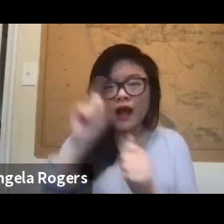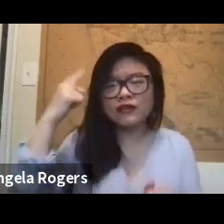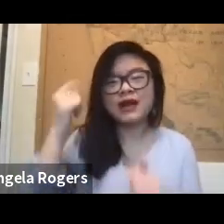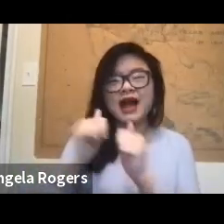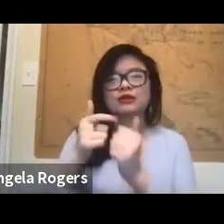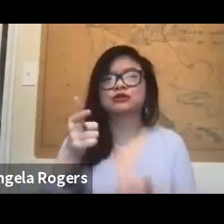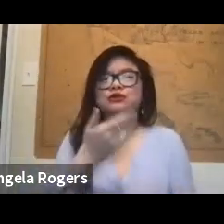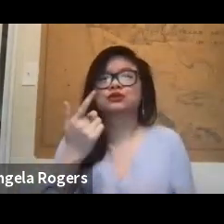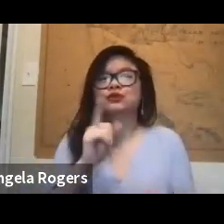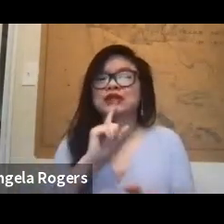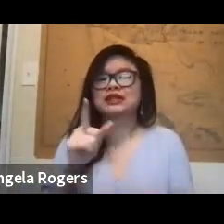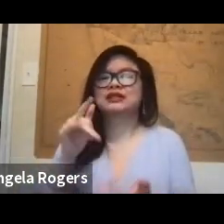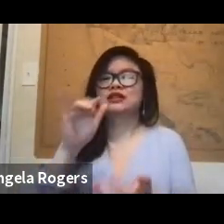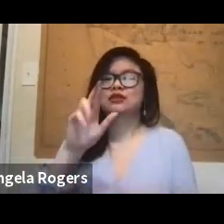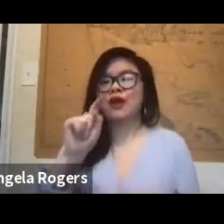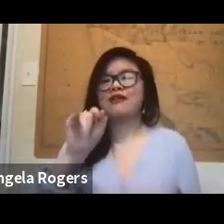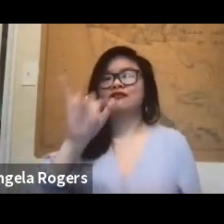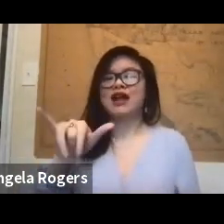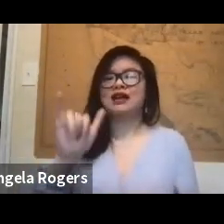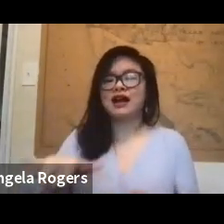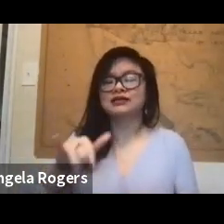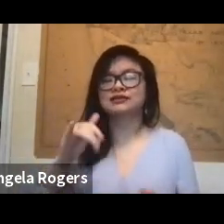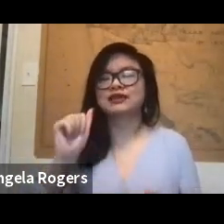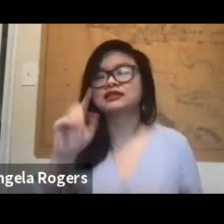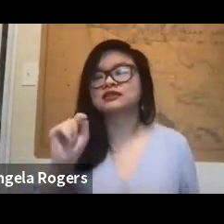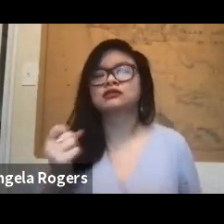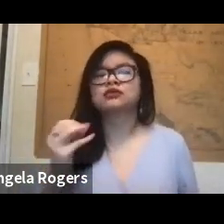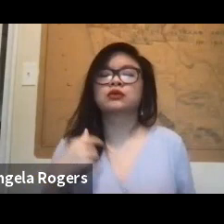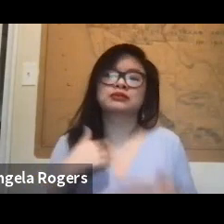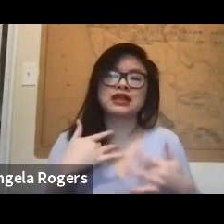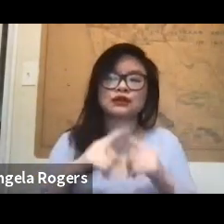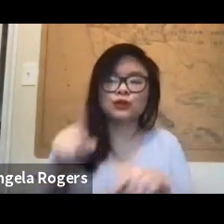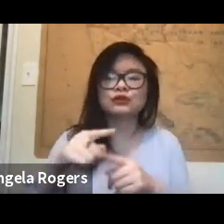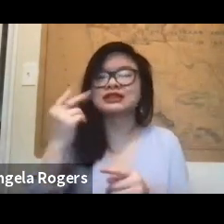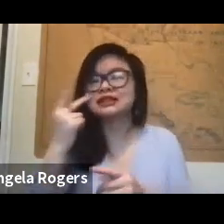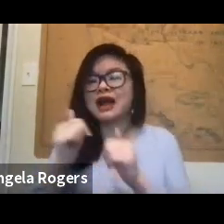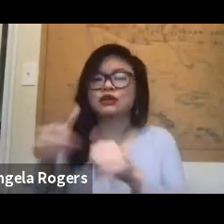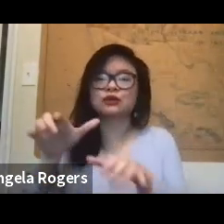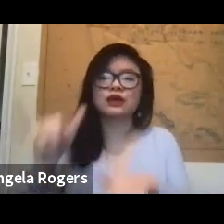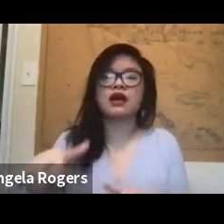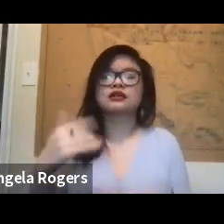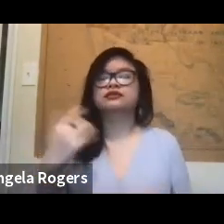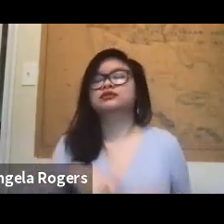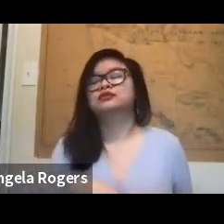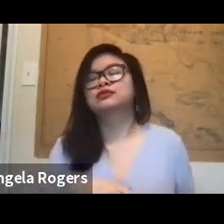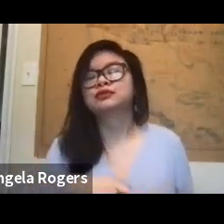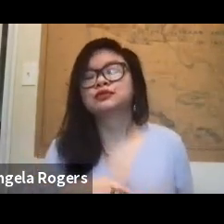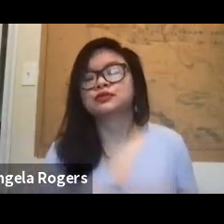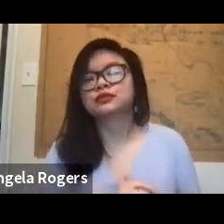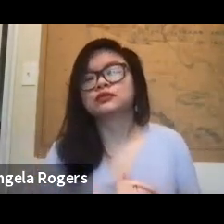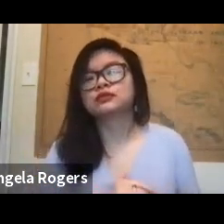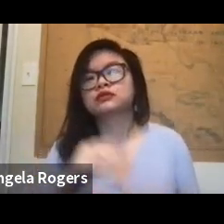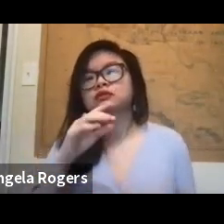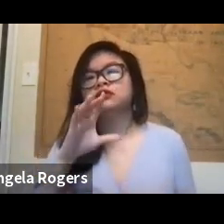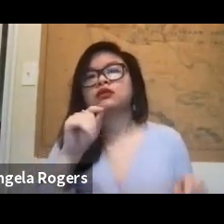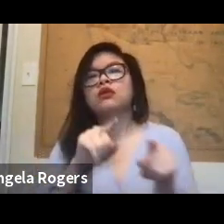in the national level. So I want to look at how they actually ratified that act, how they did